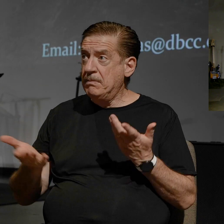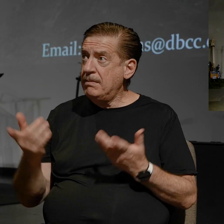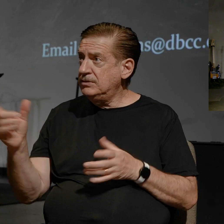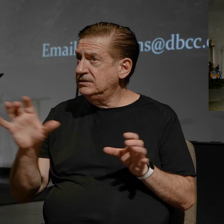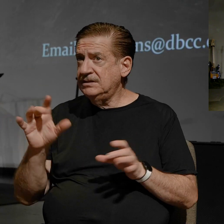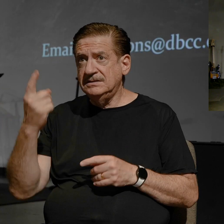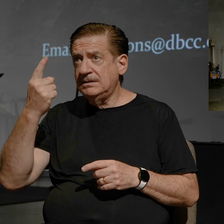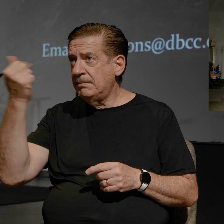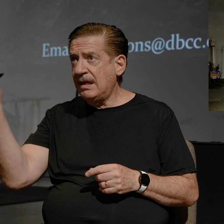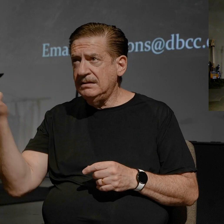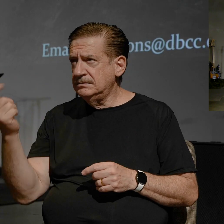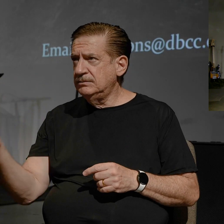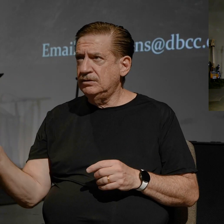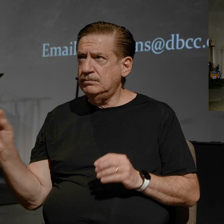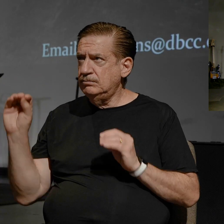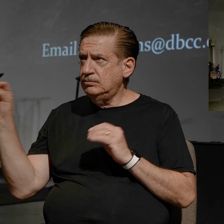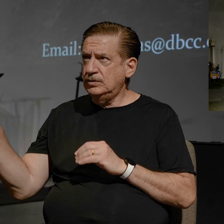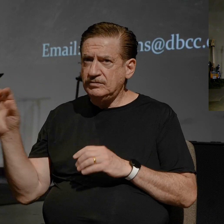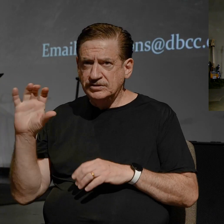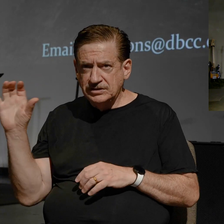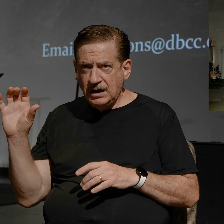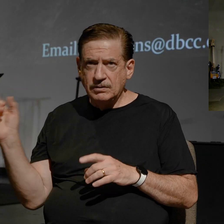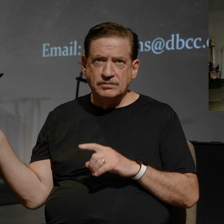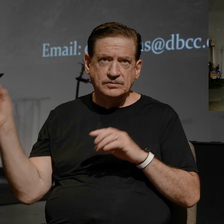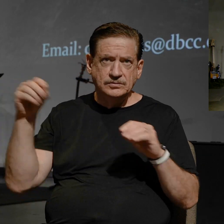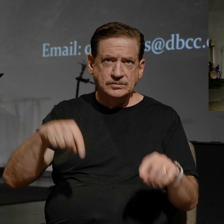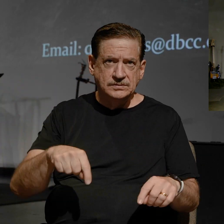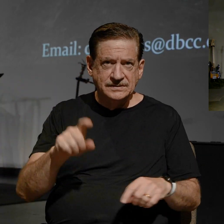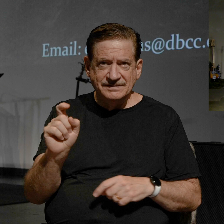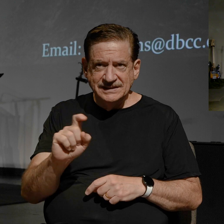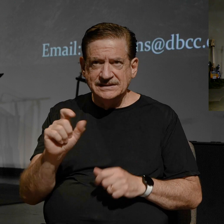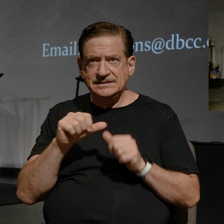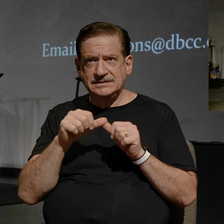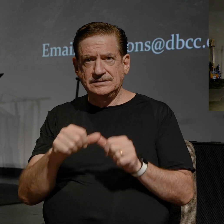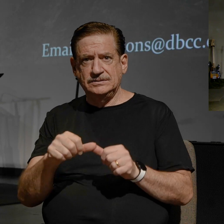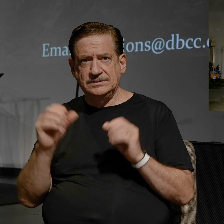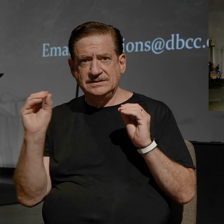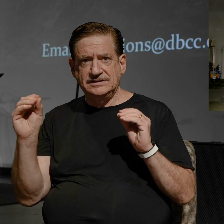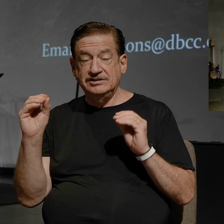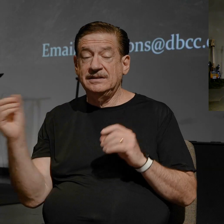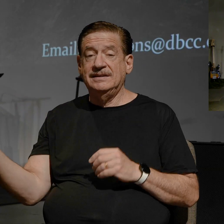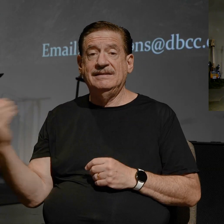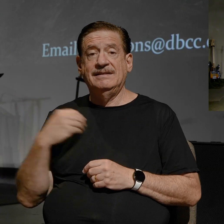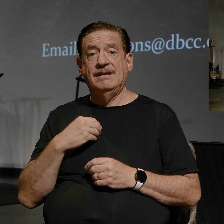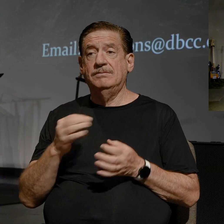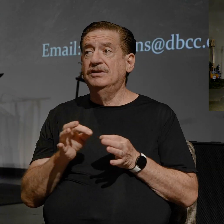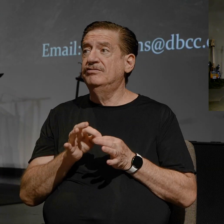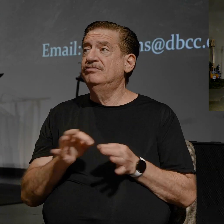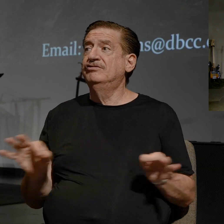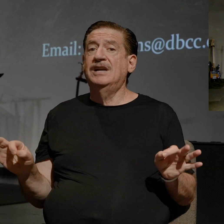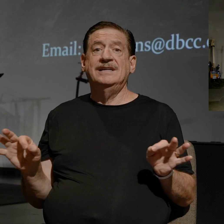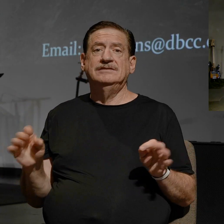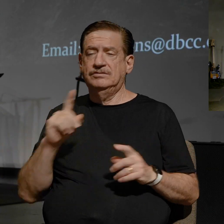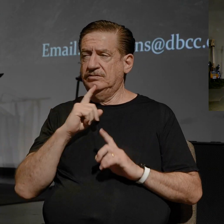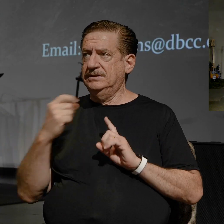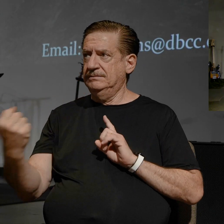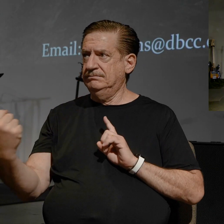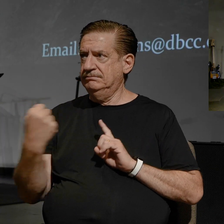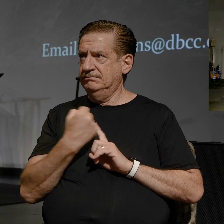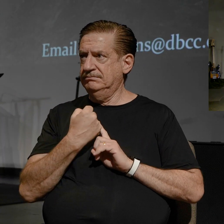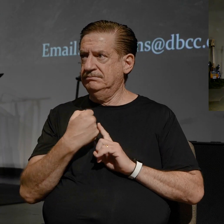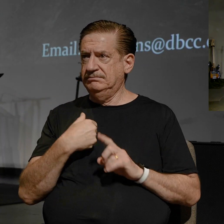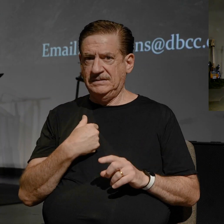something else, but you moved from Chicago to Phoenix to continue teaching. And he gave me a phrase that has really impacted me now